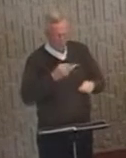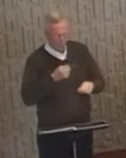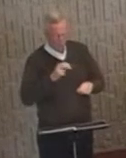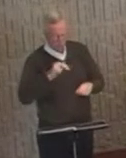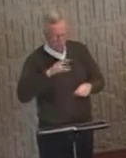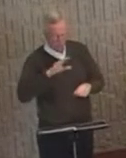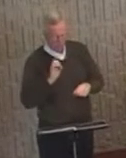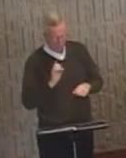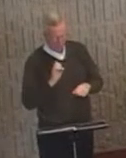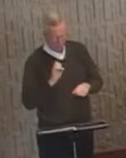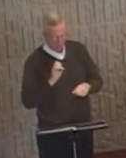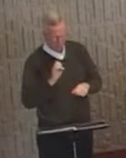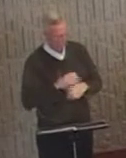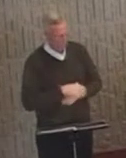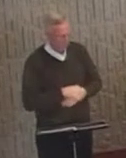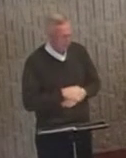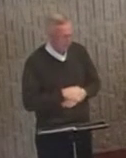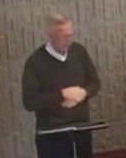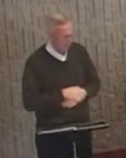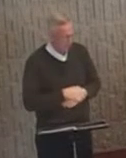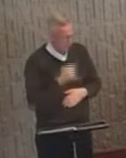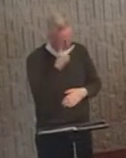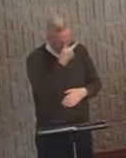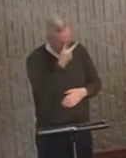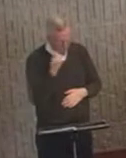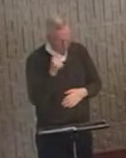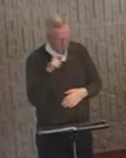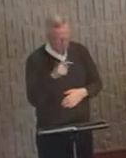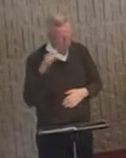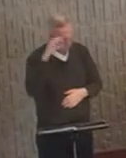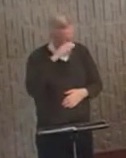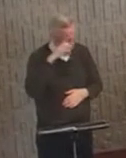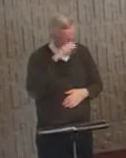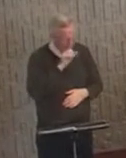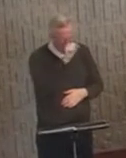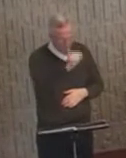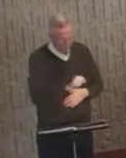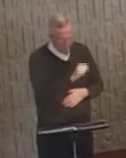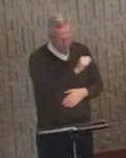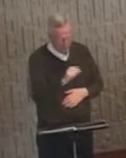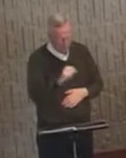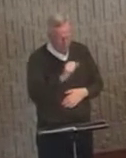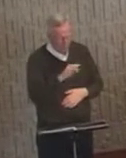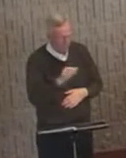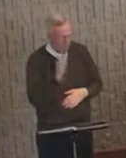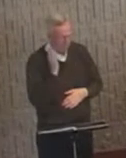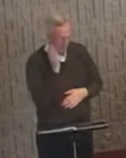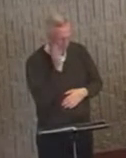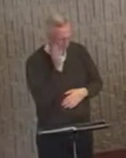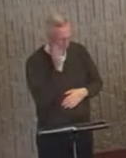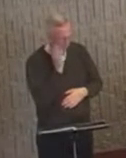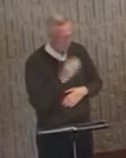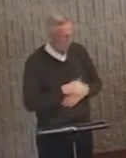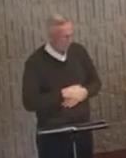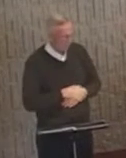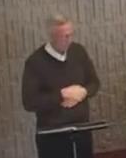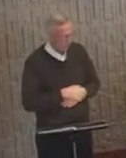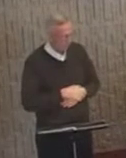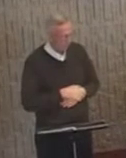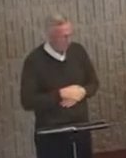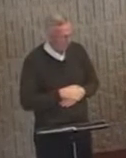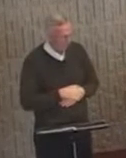All because you seek the sacrament of confirmation as an adult in your